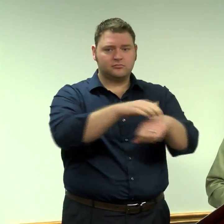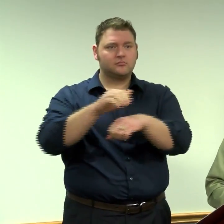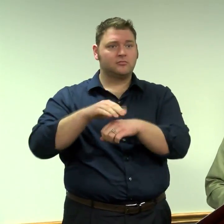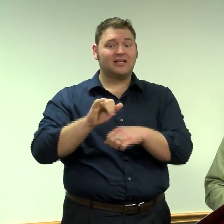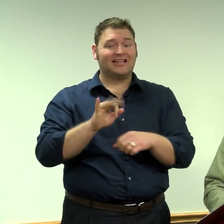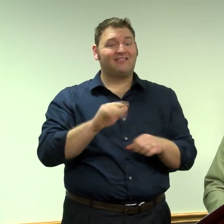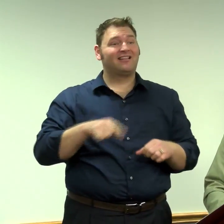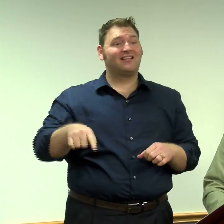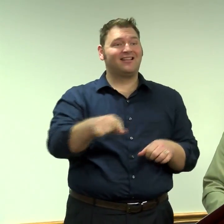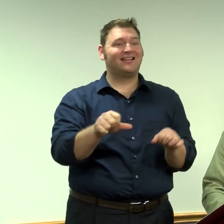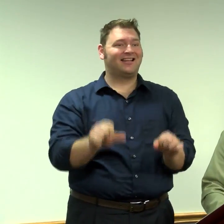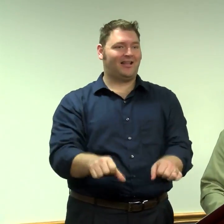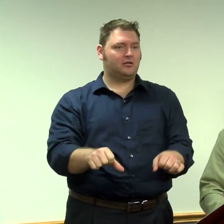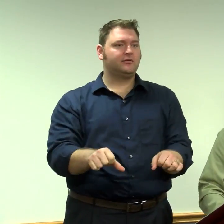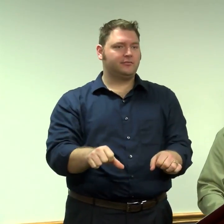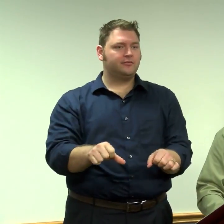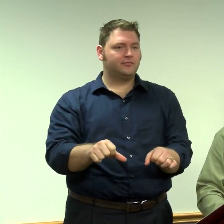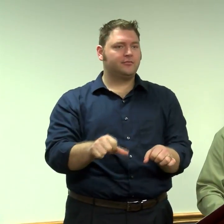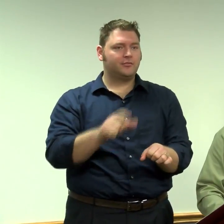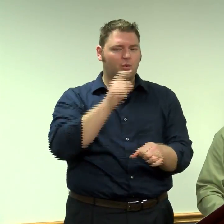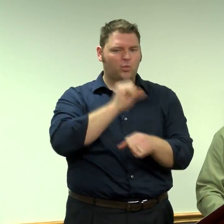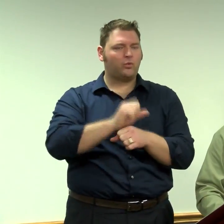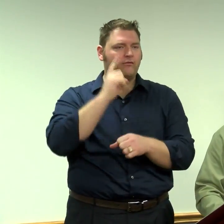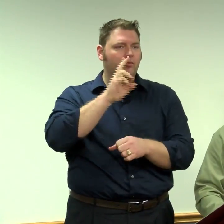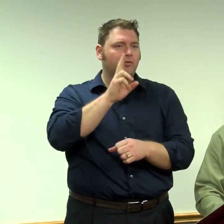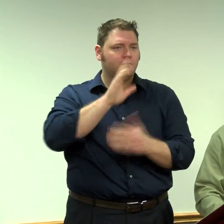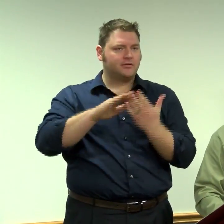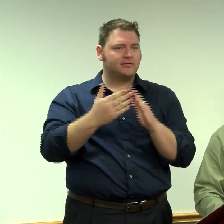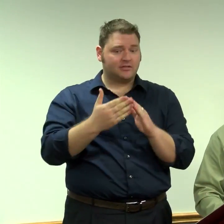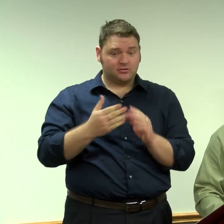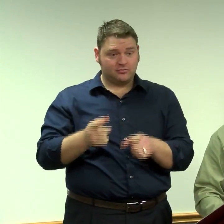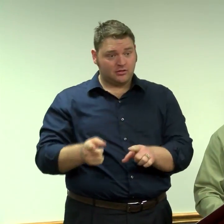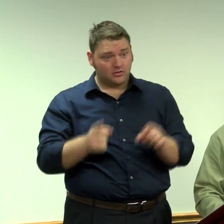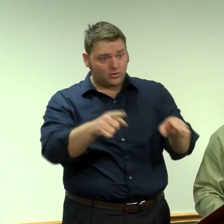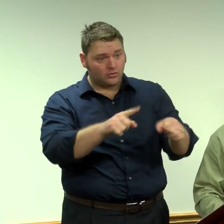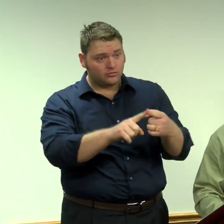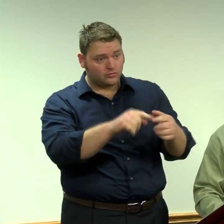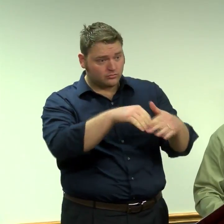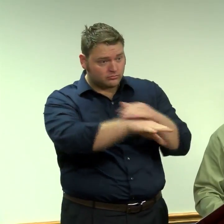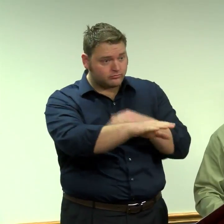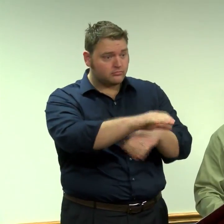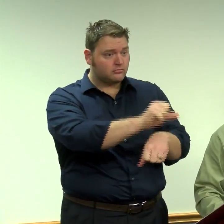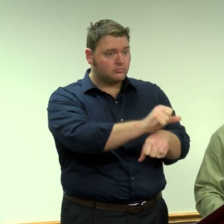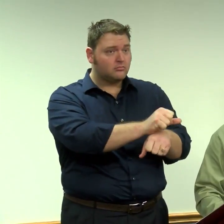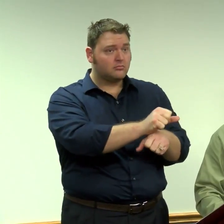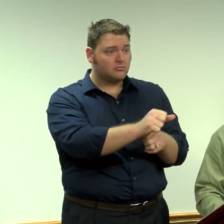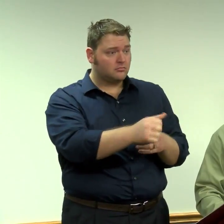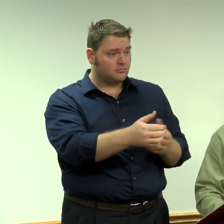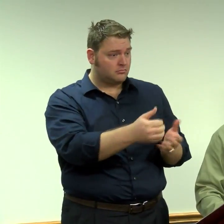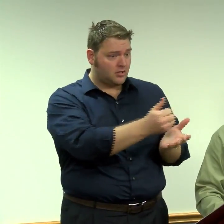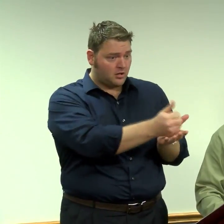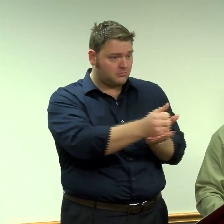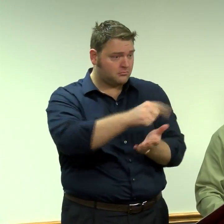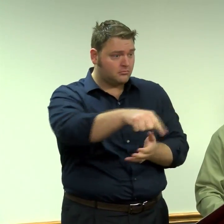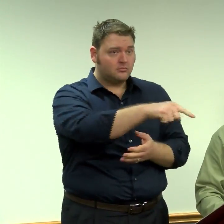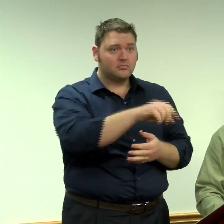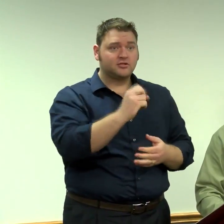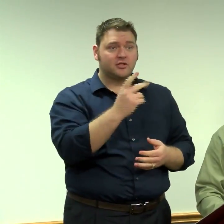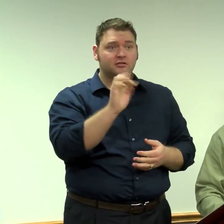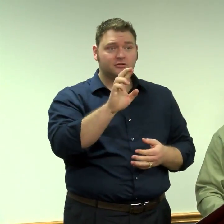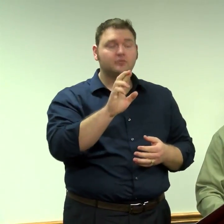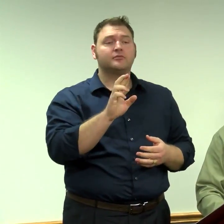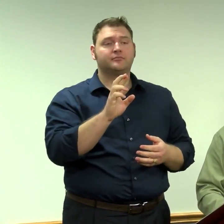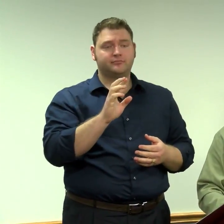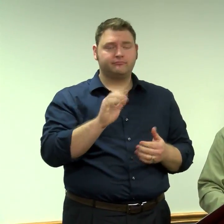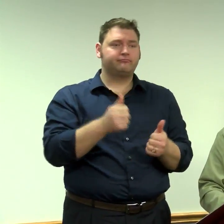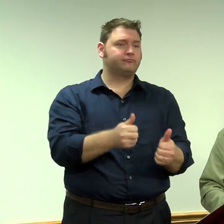if they can get in safely, working at the shelters would be very, very much